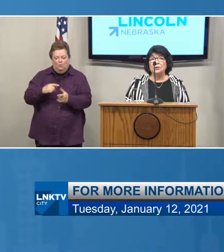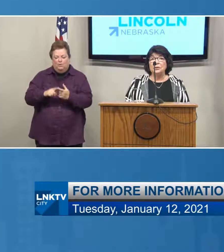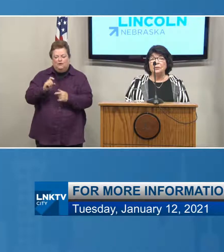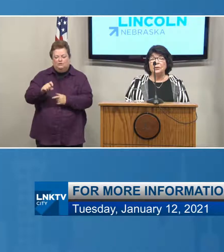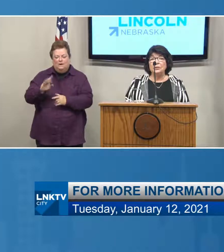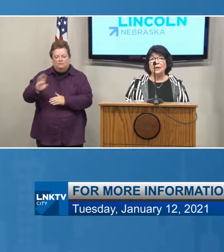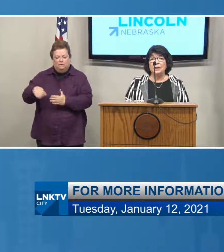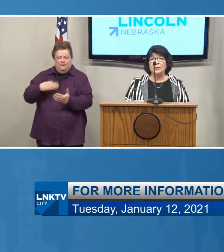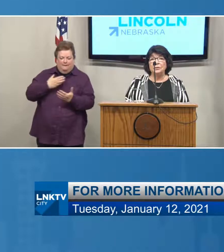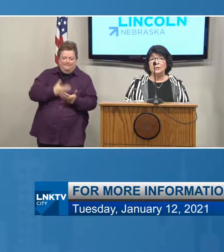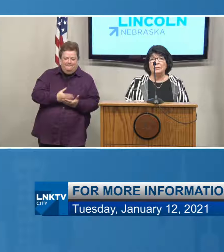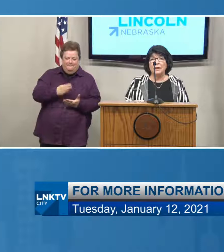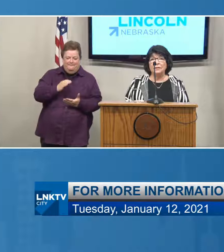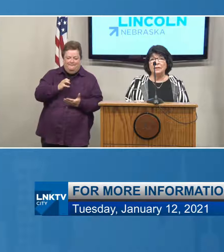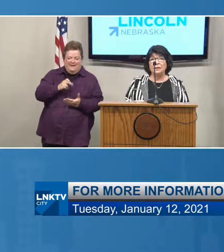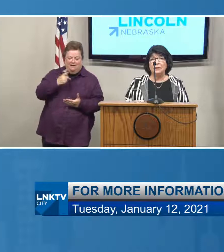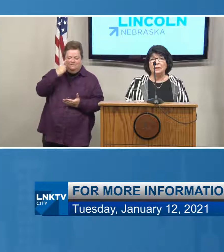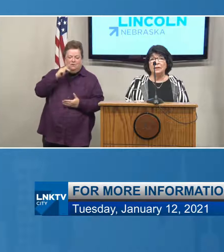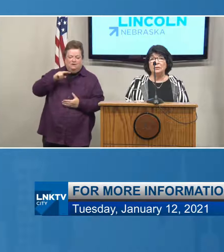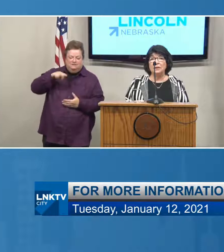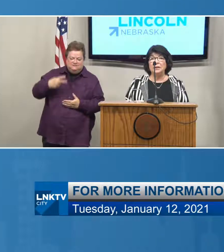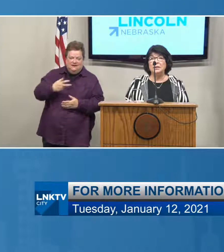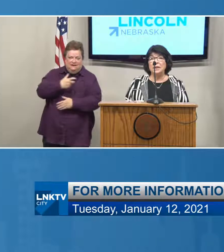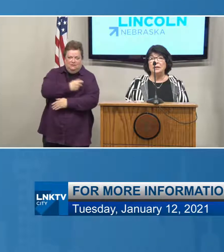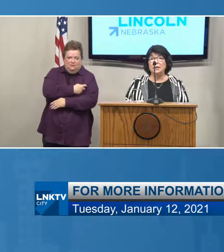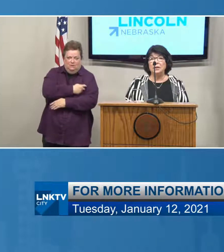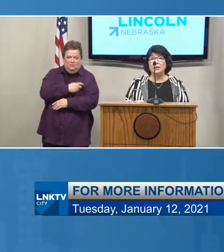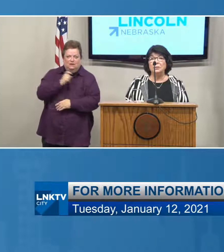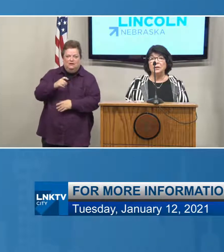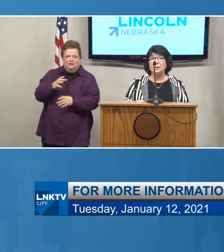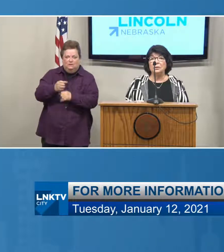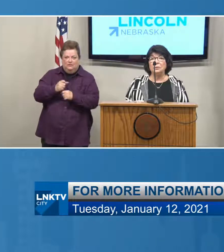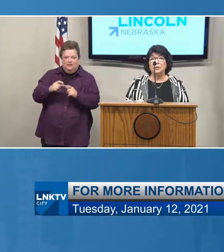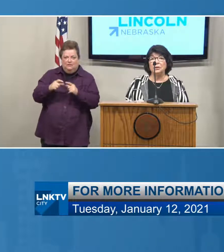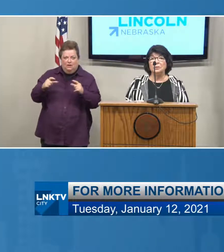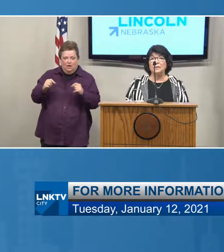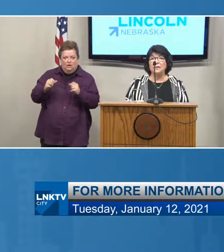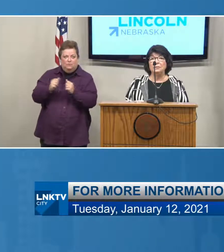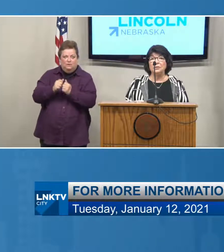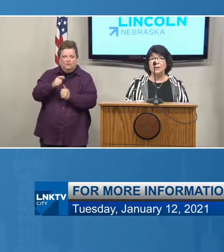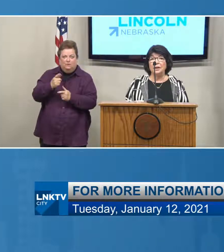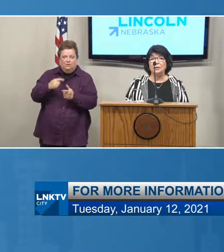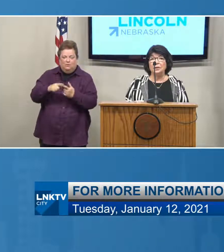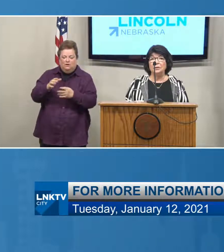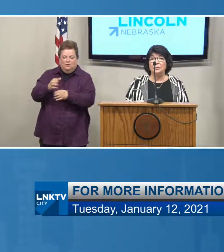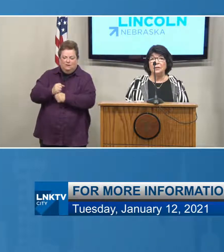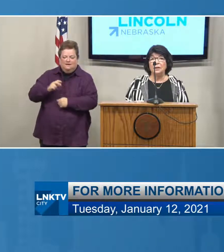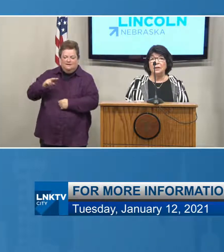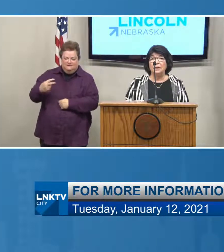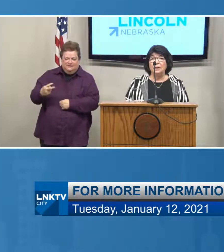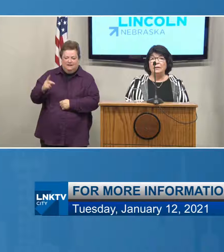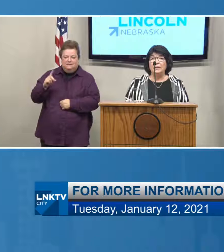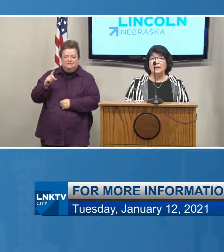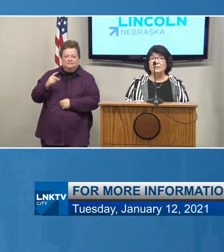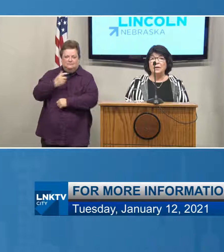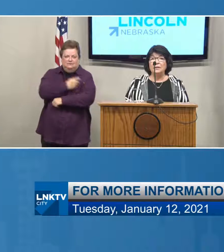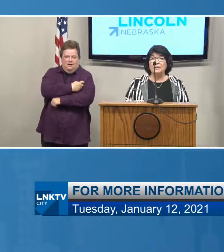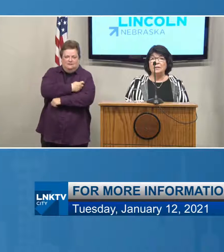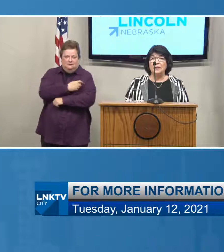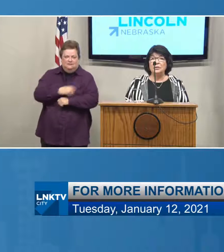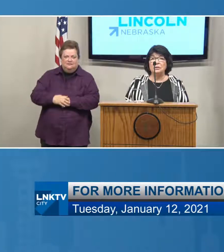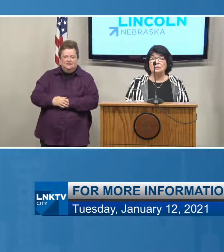to return for your second dose of the vaccine. You will need to take that card with you when you receive your second dose. The